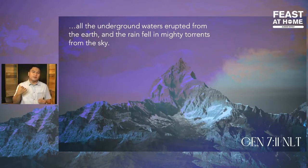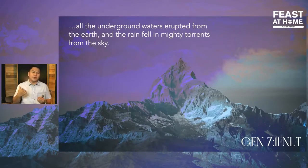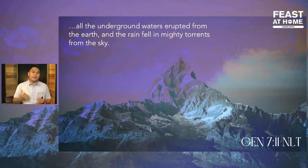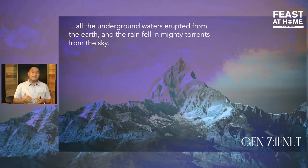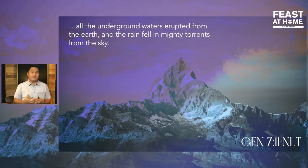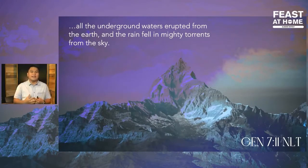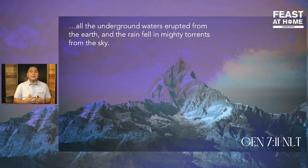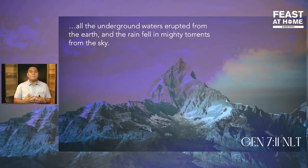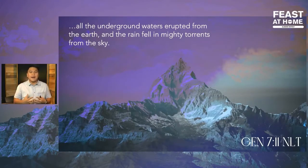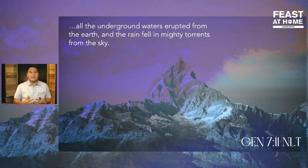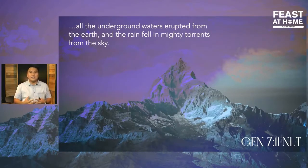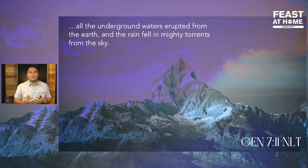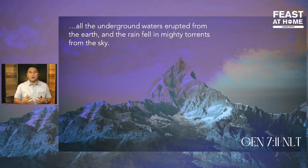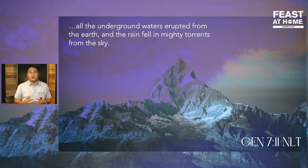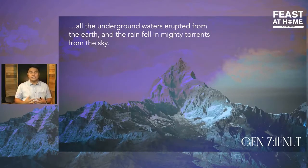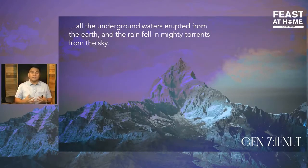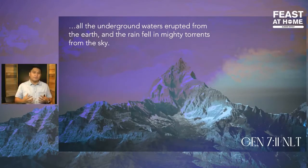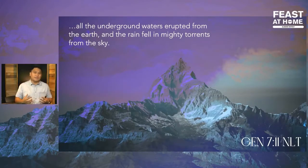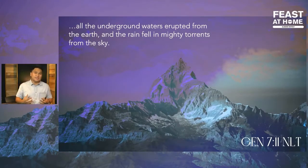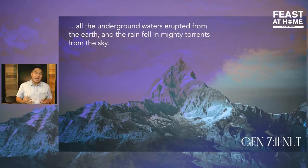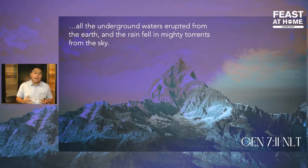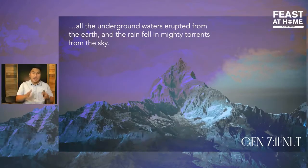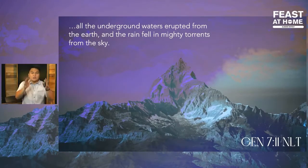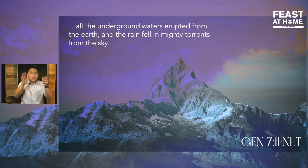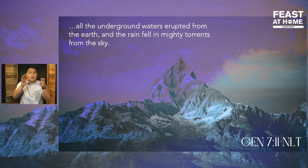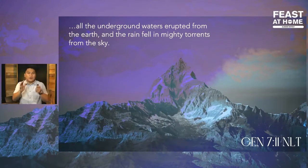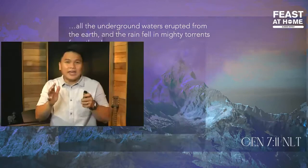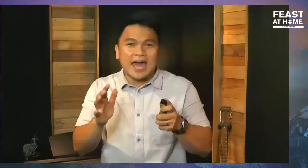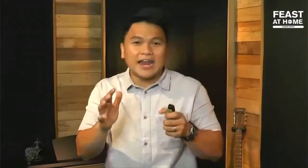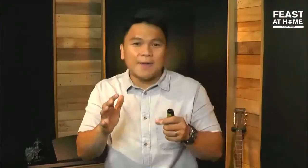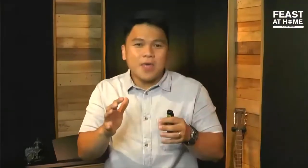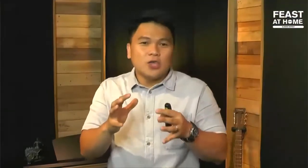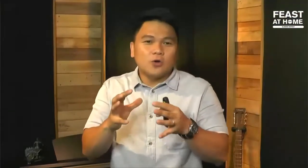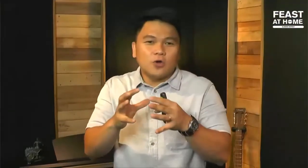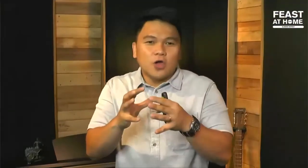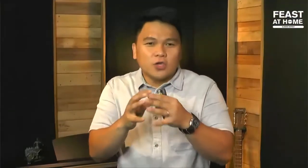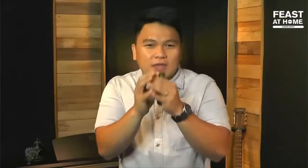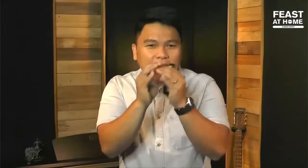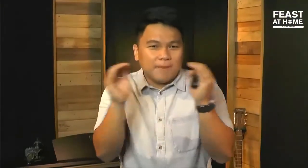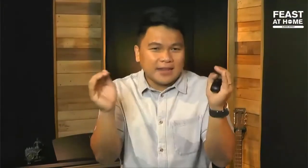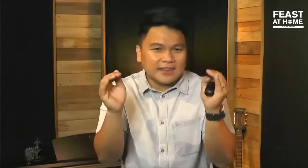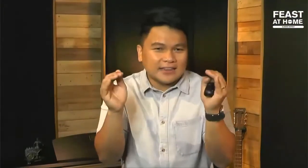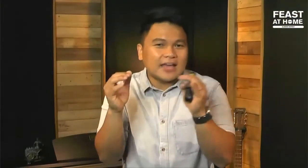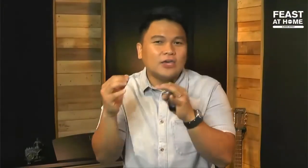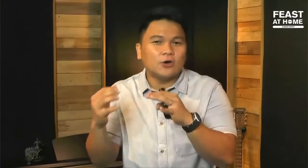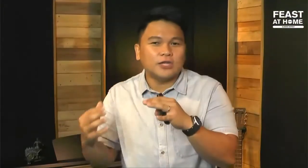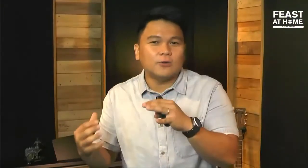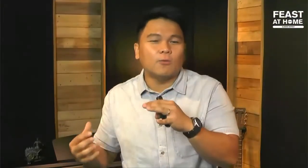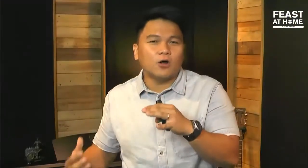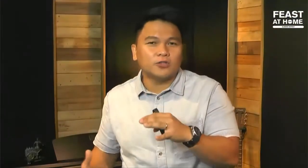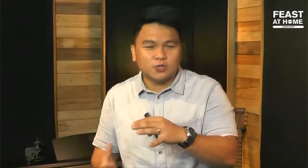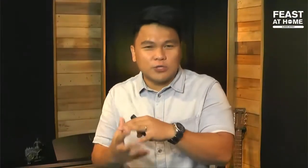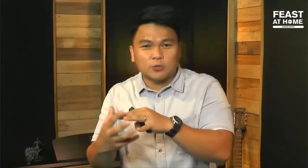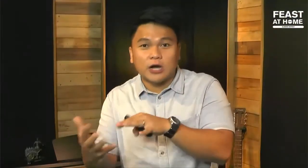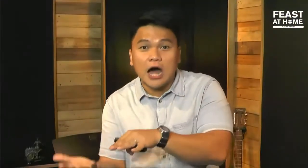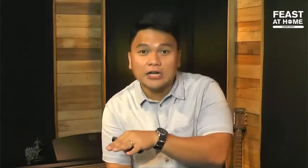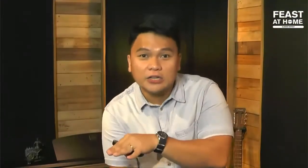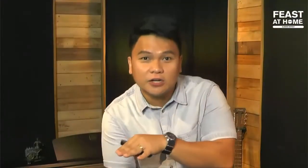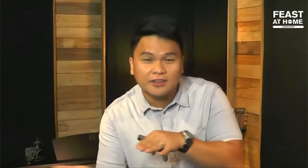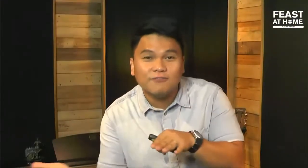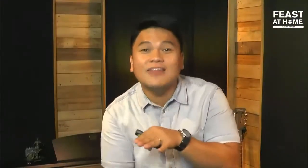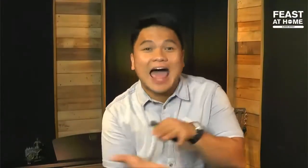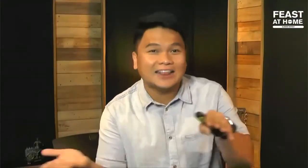and the rain fell in mighty torrents from the sky. So ano nangyari? That meant that the chaotic waters which were